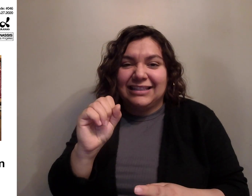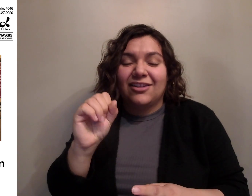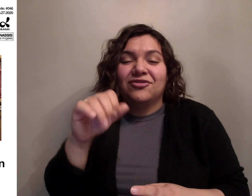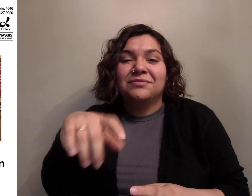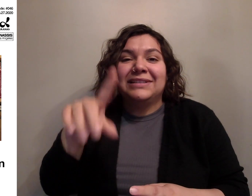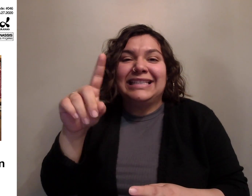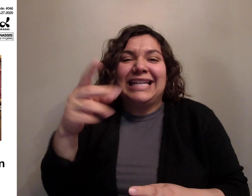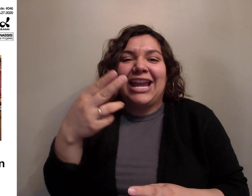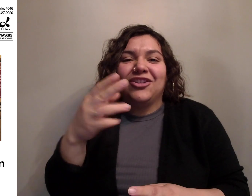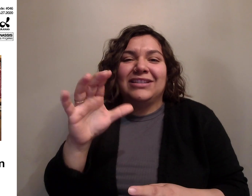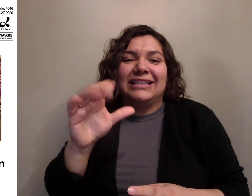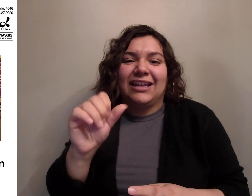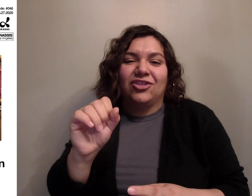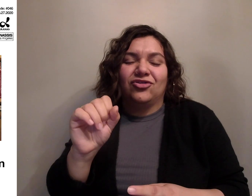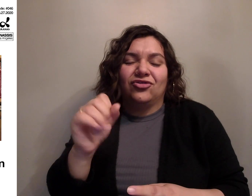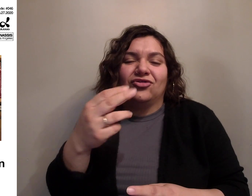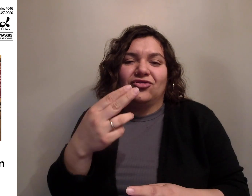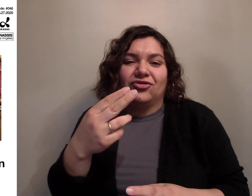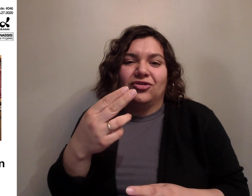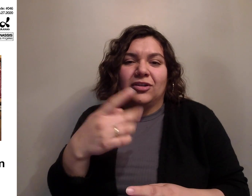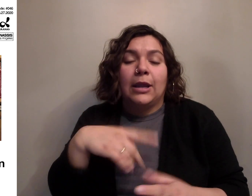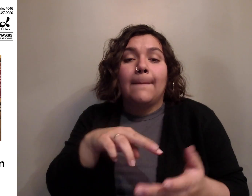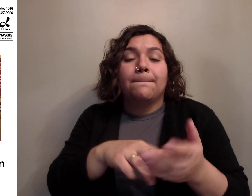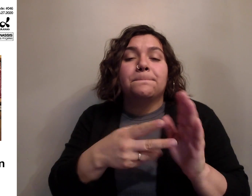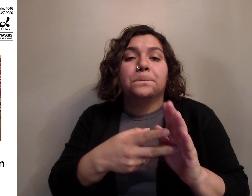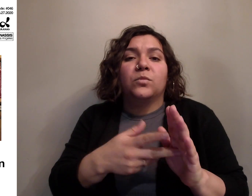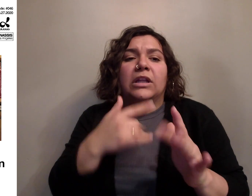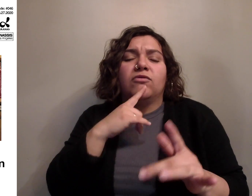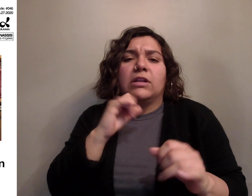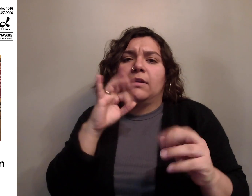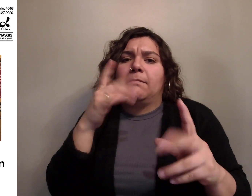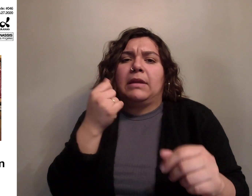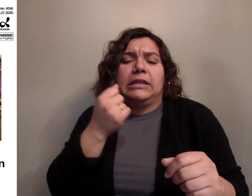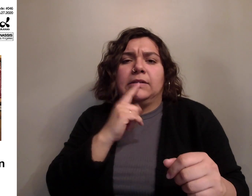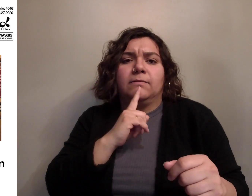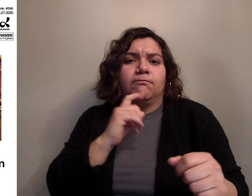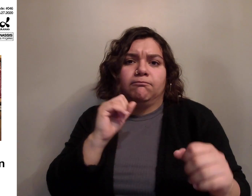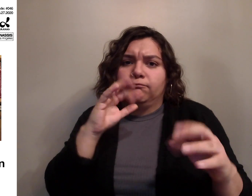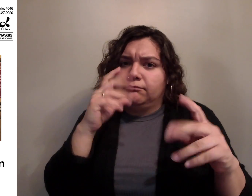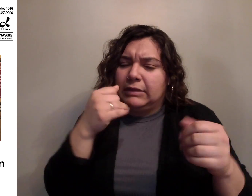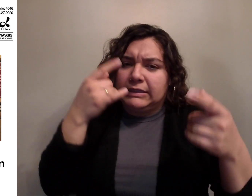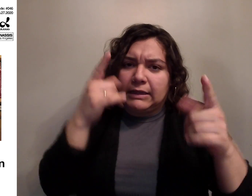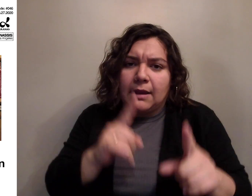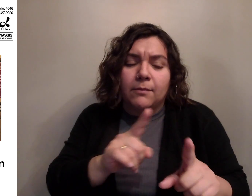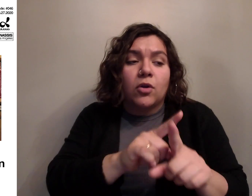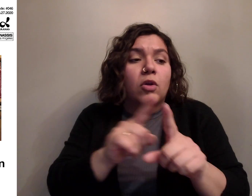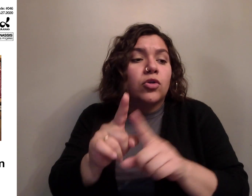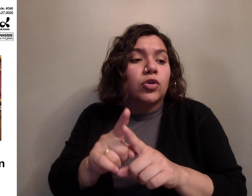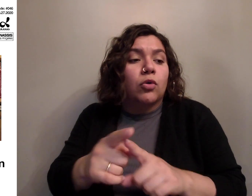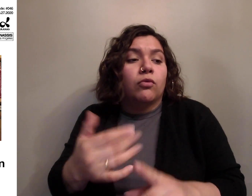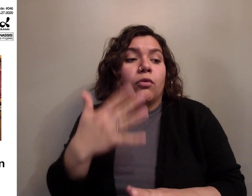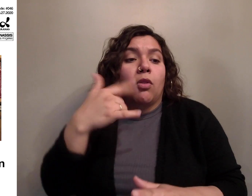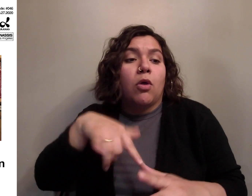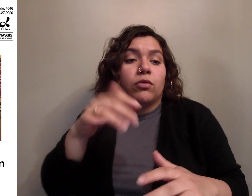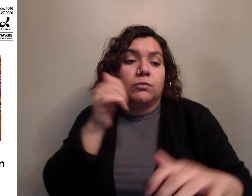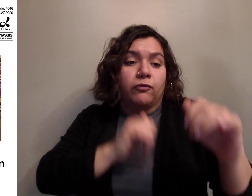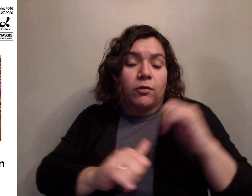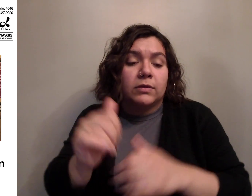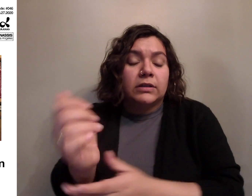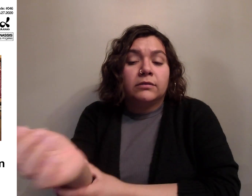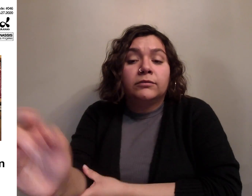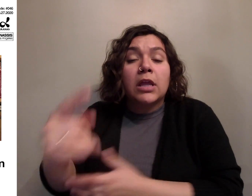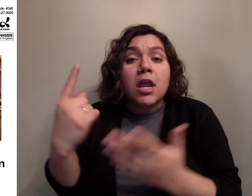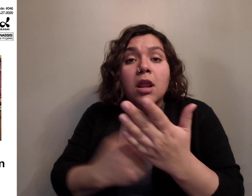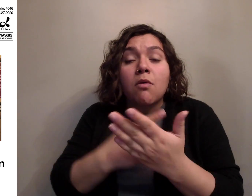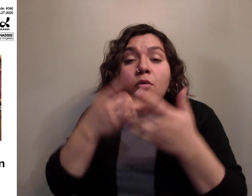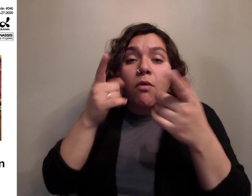Reshevsky People United variations as well, and so it was just an extraordinary feat, and